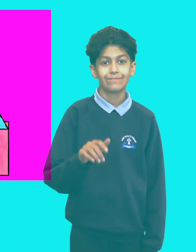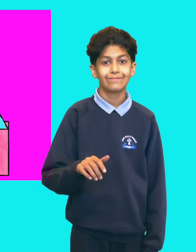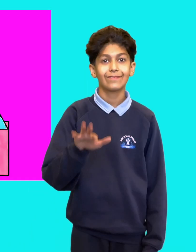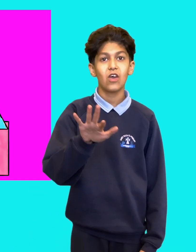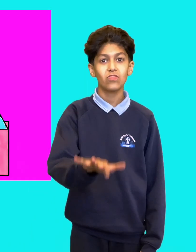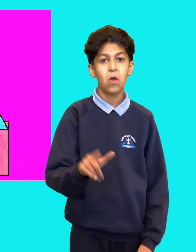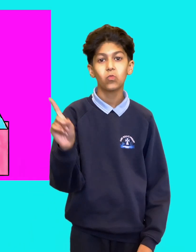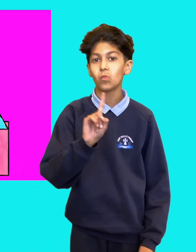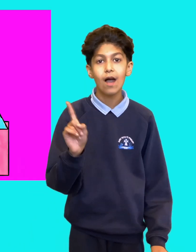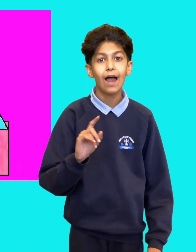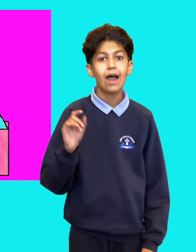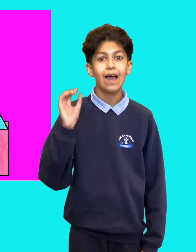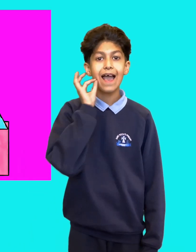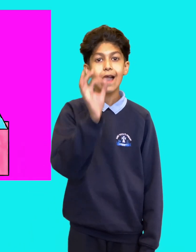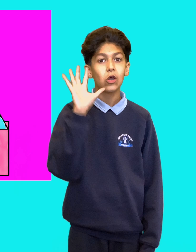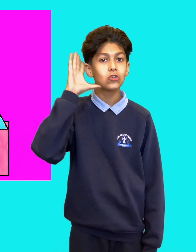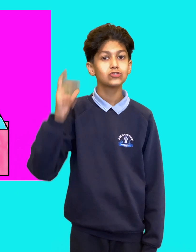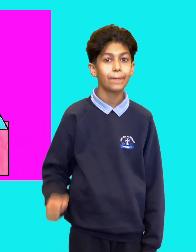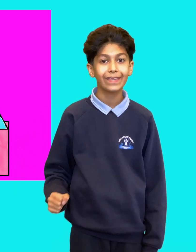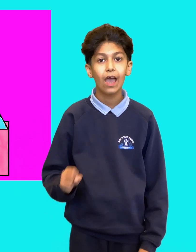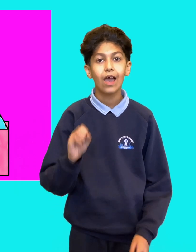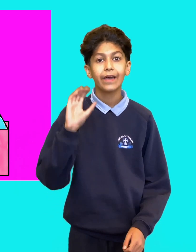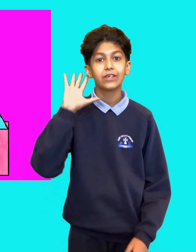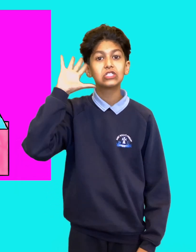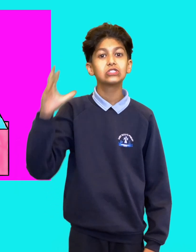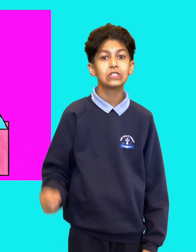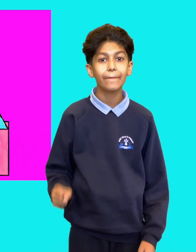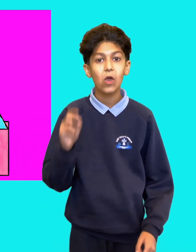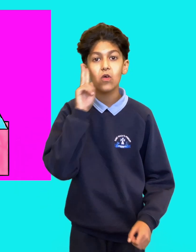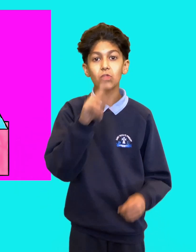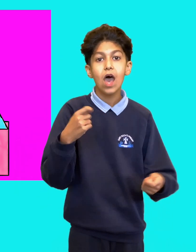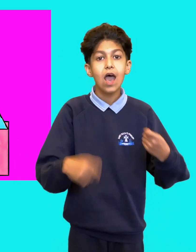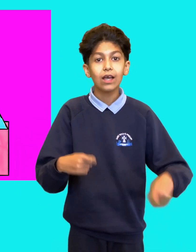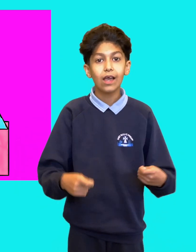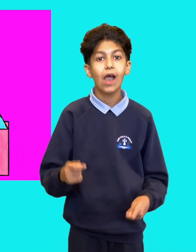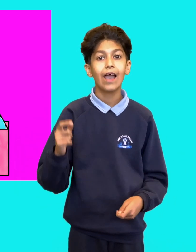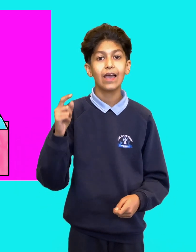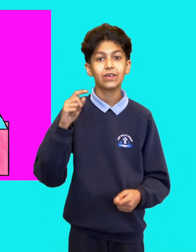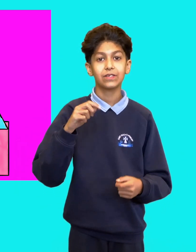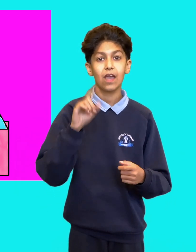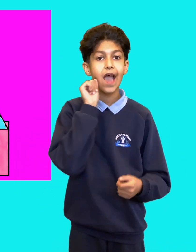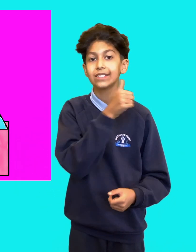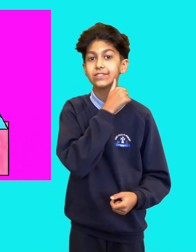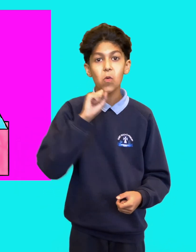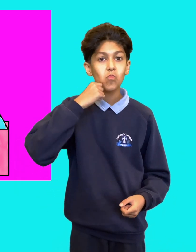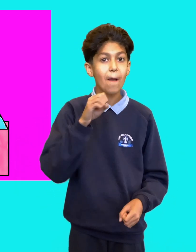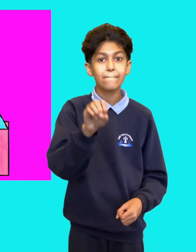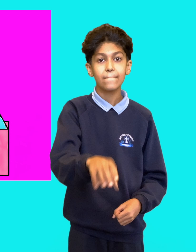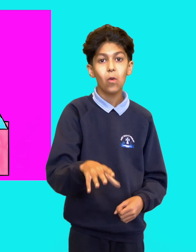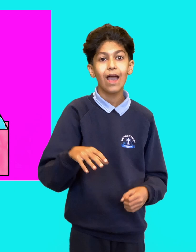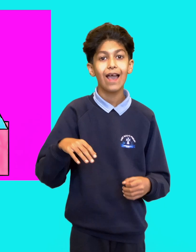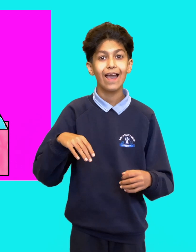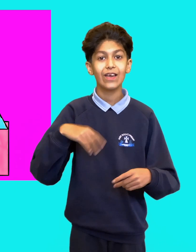"What are those?" asked JoJo Gnome, looking at a pile of card that his aunt was just about to put in the recycling bin.